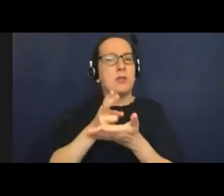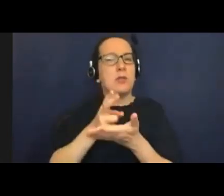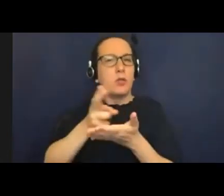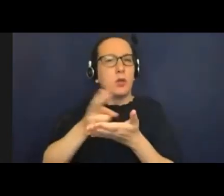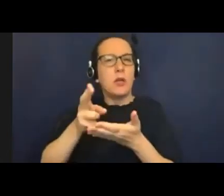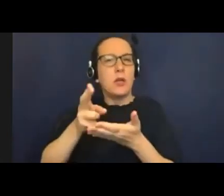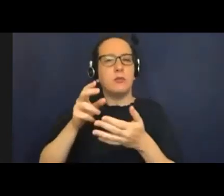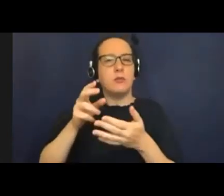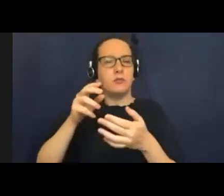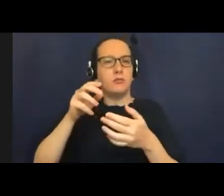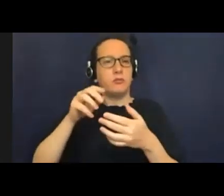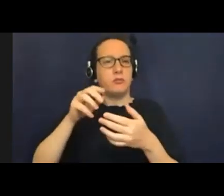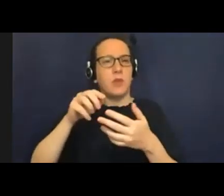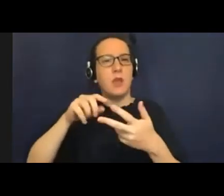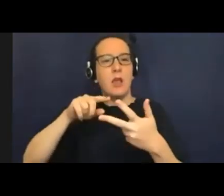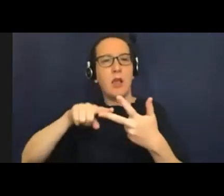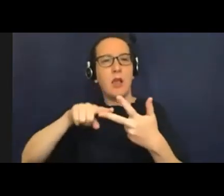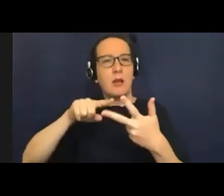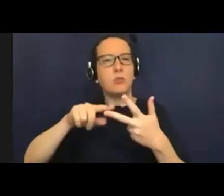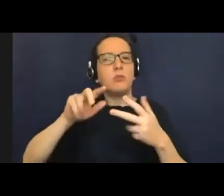active participation of youth.